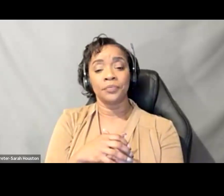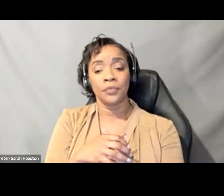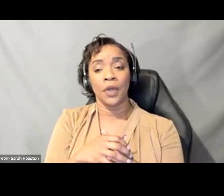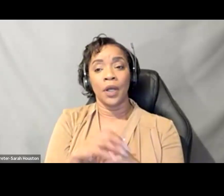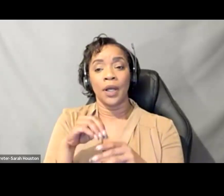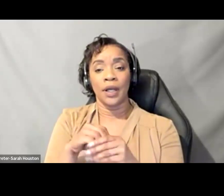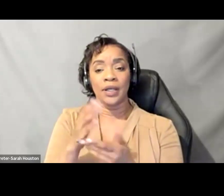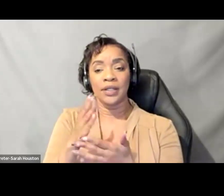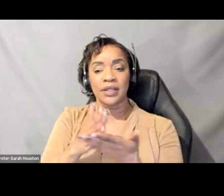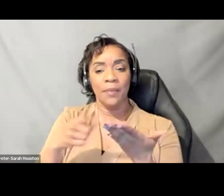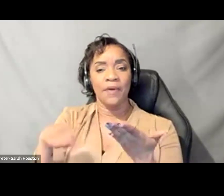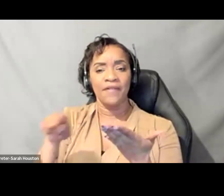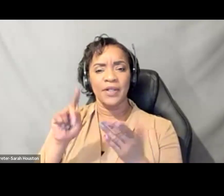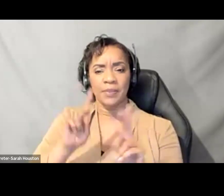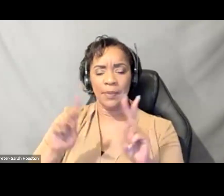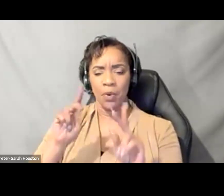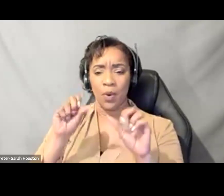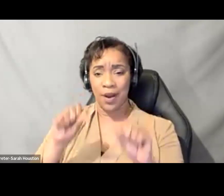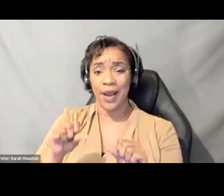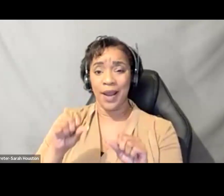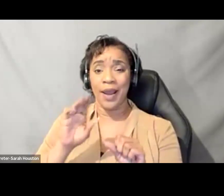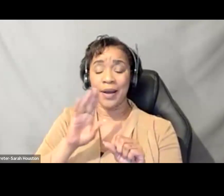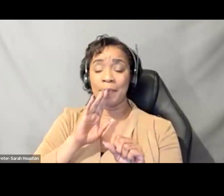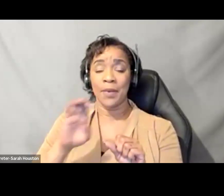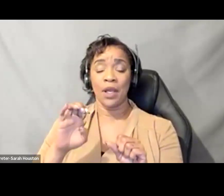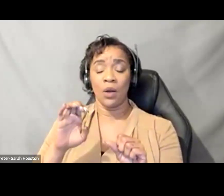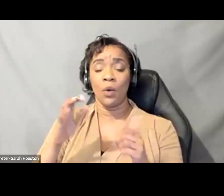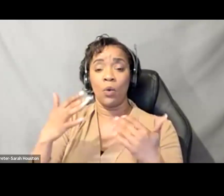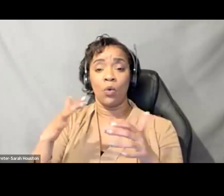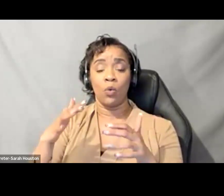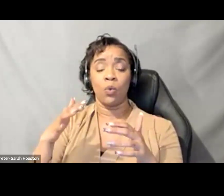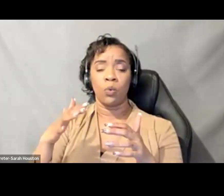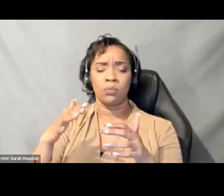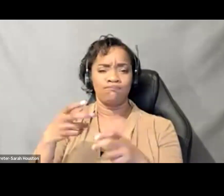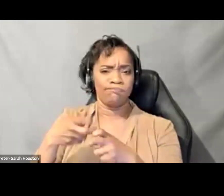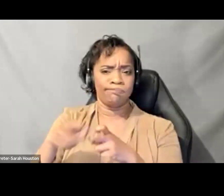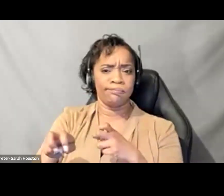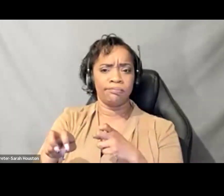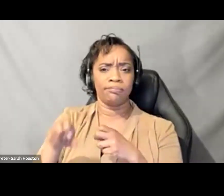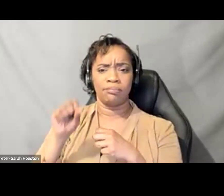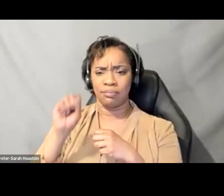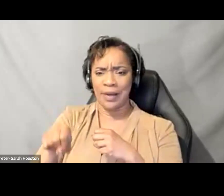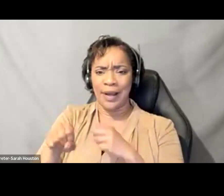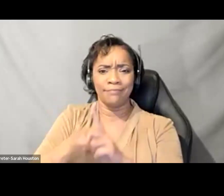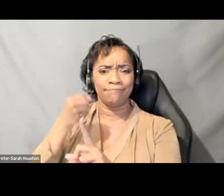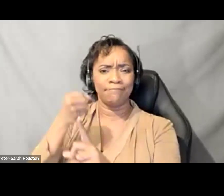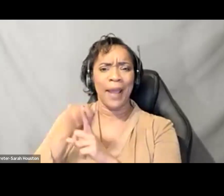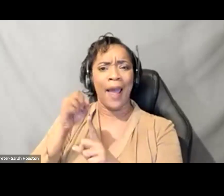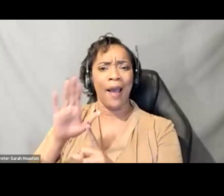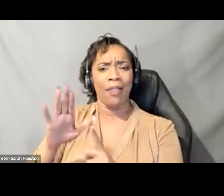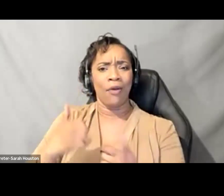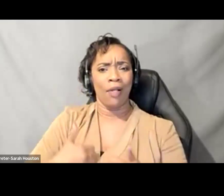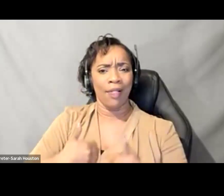these people, it can be quite debilitating. It can impact their life. It can cause